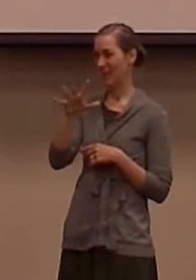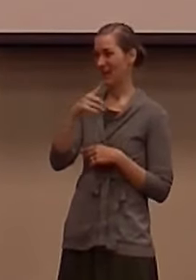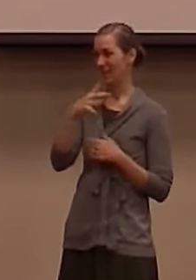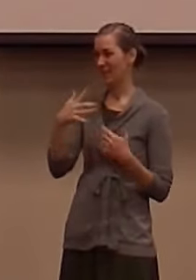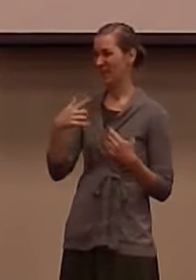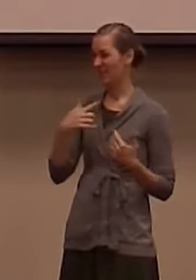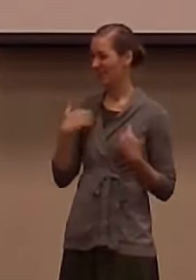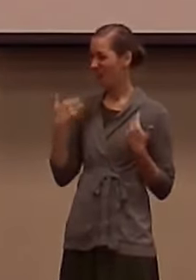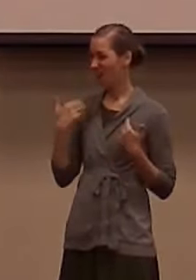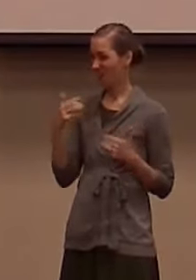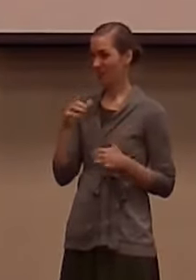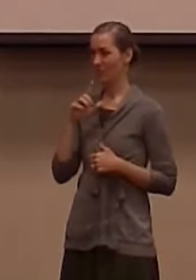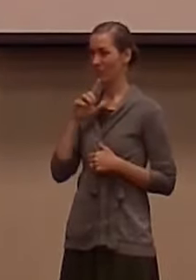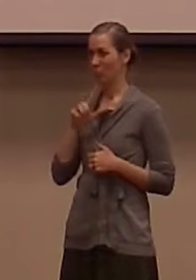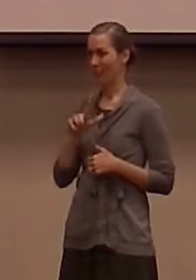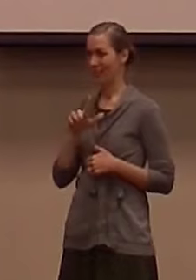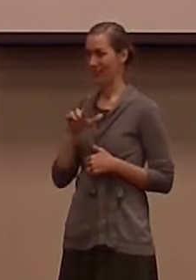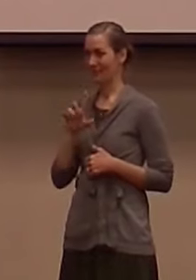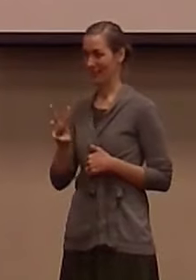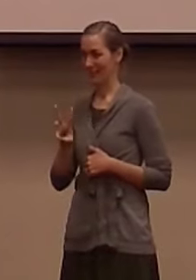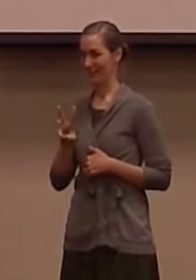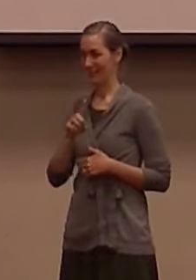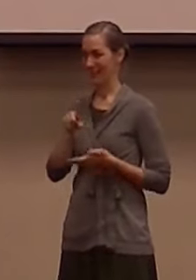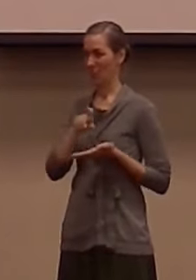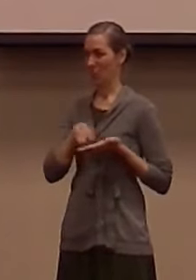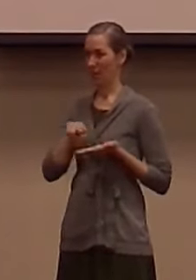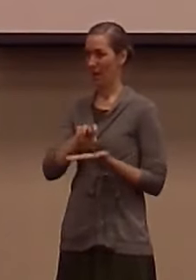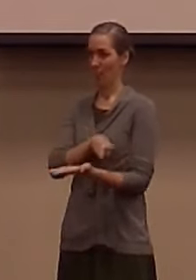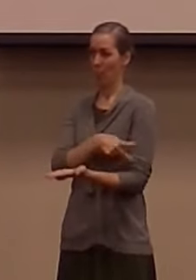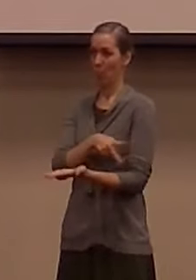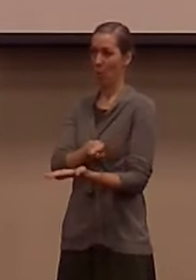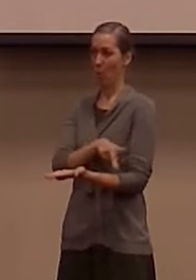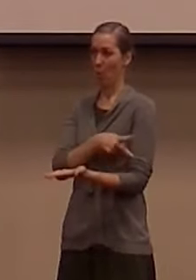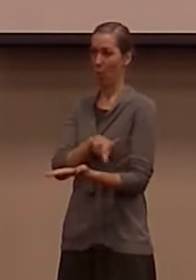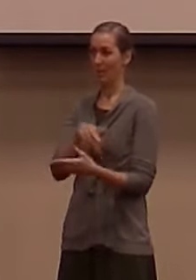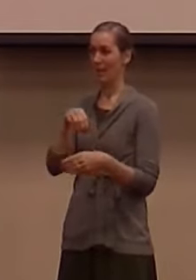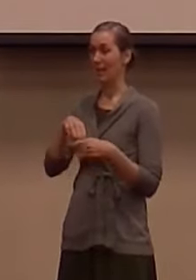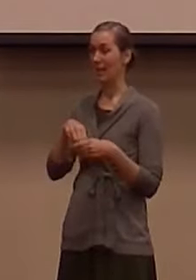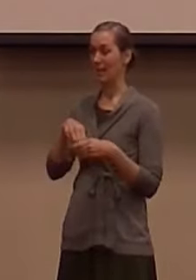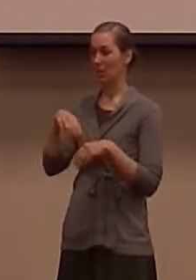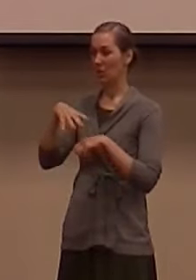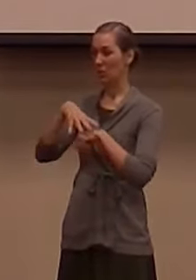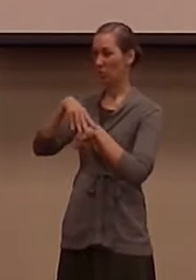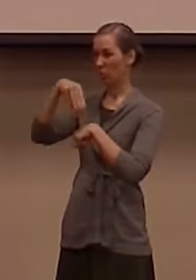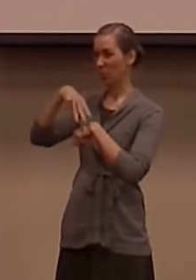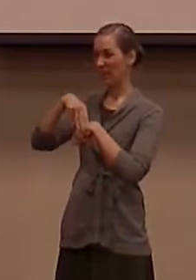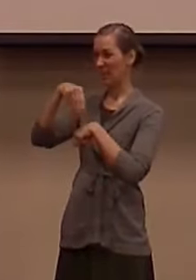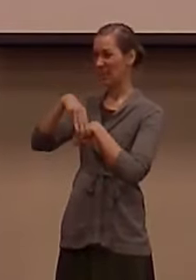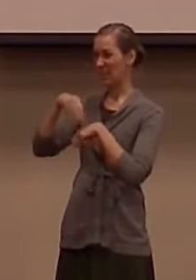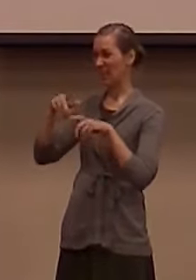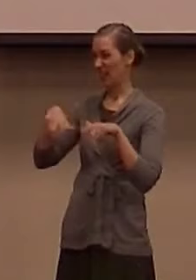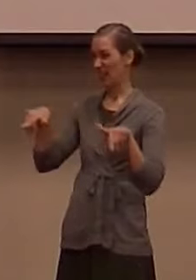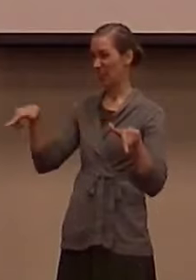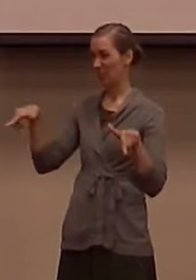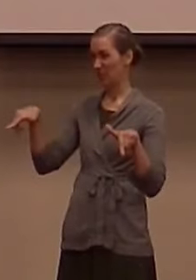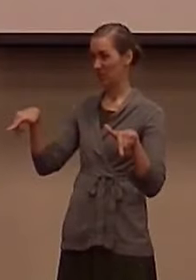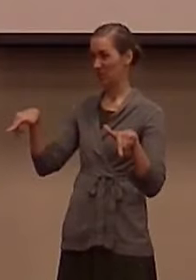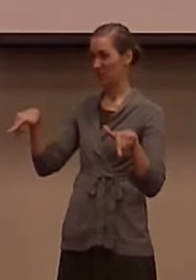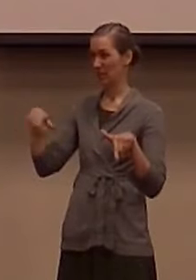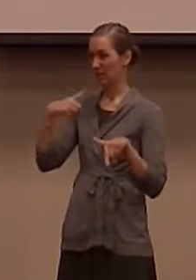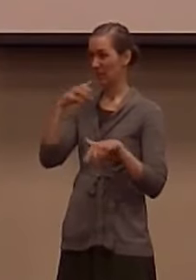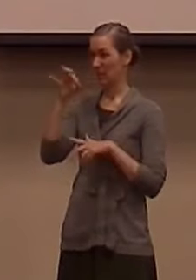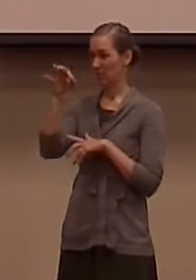pretty young. He just writes a poem, actually, in Swedish. All right, so this is he's a minister in